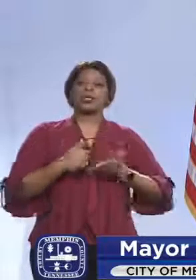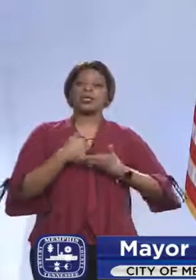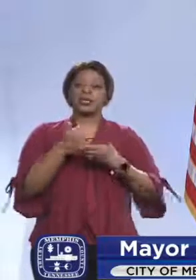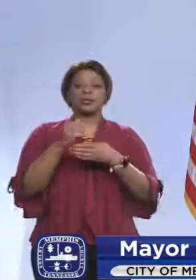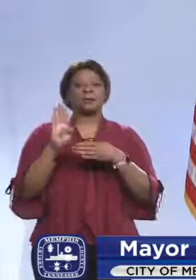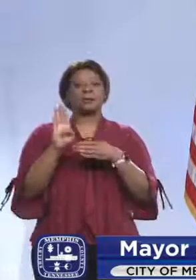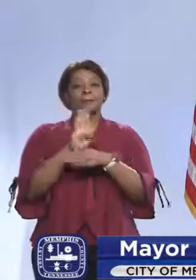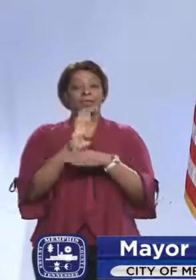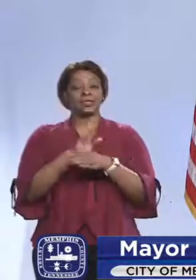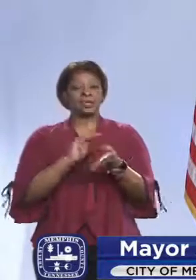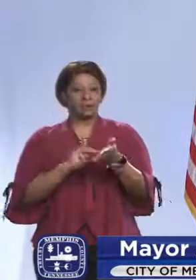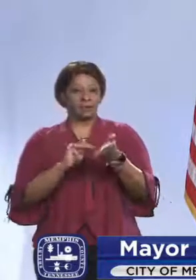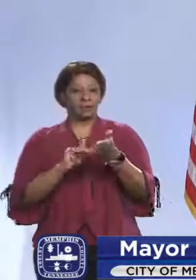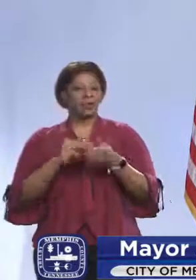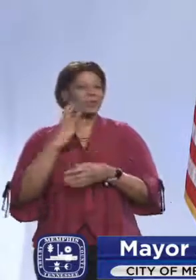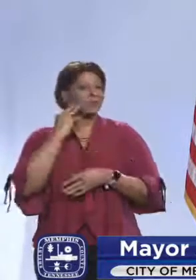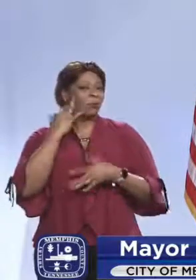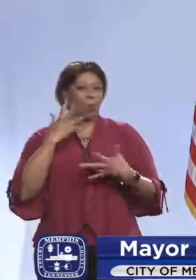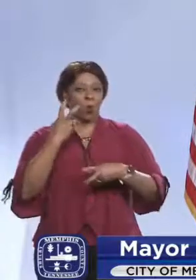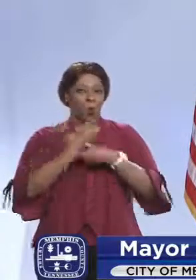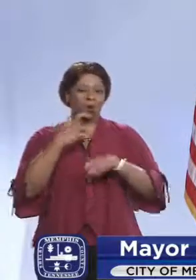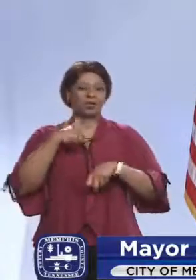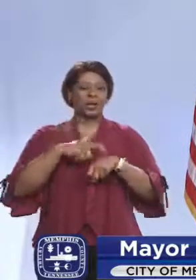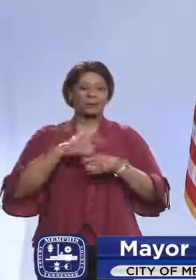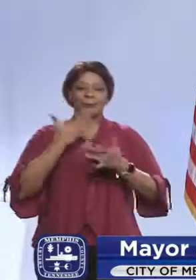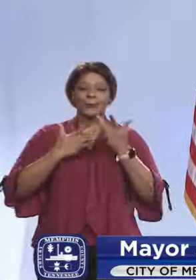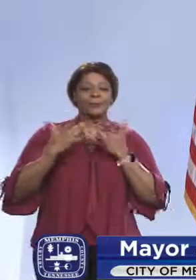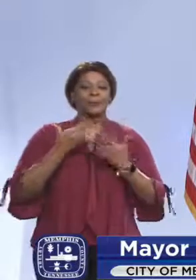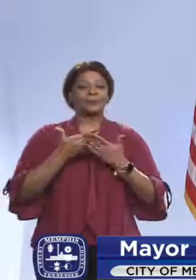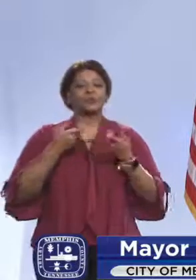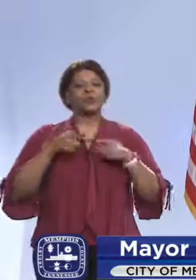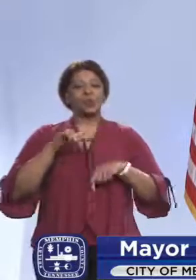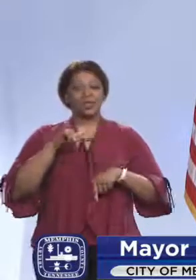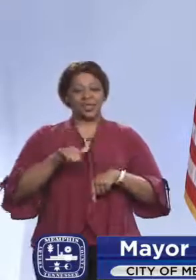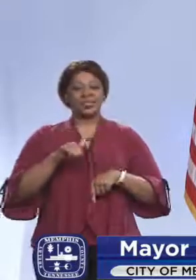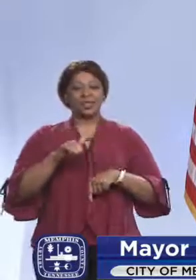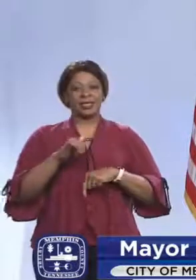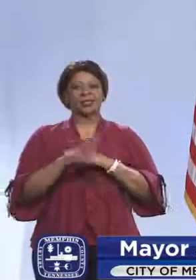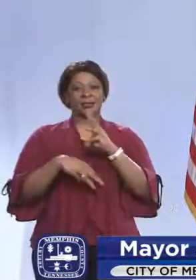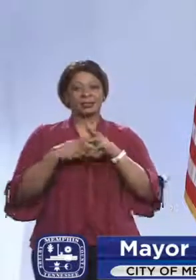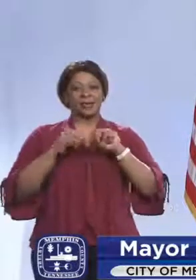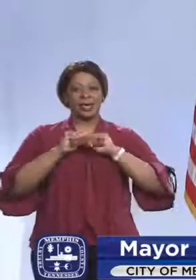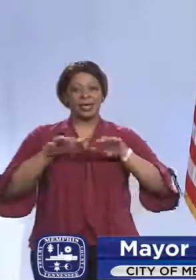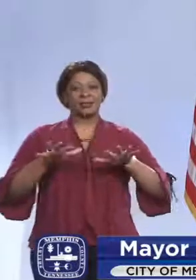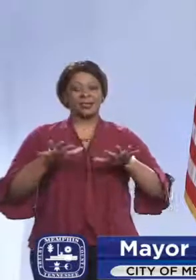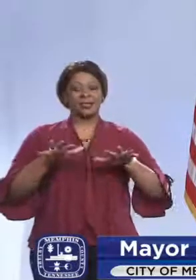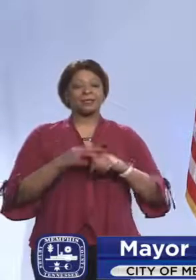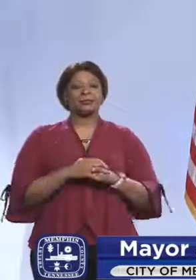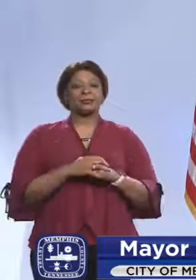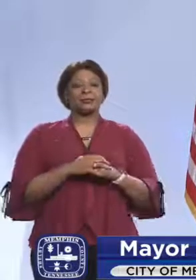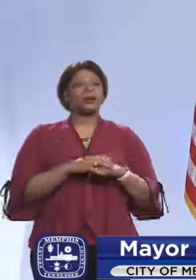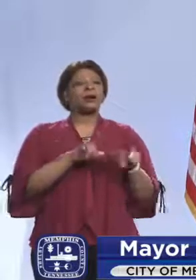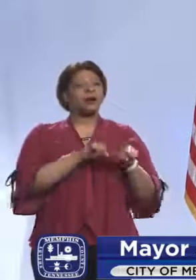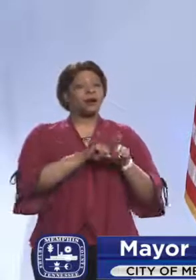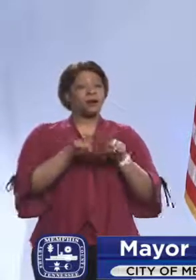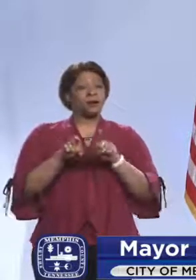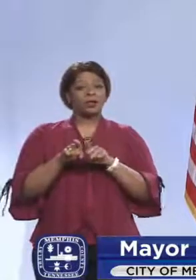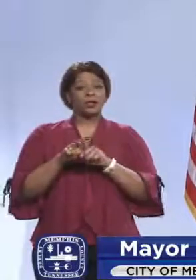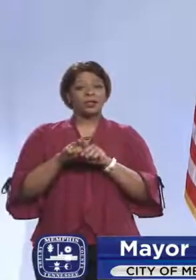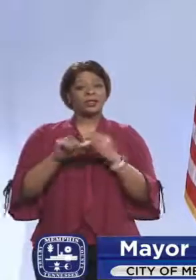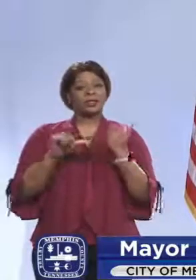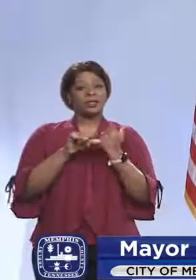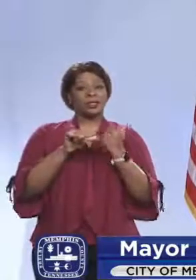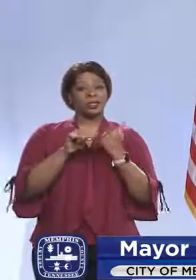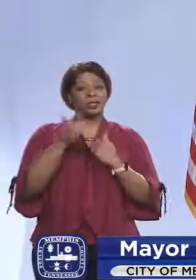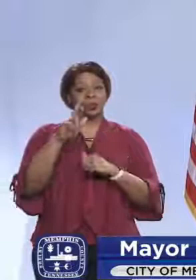businesses experiencing hardships during this pandemic. Along with an assistance grant program